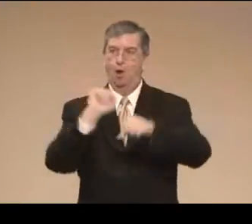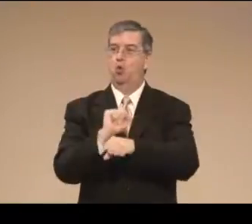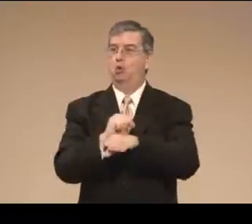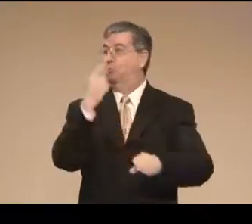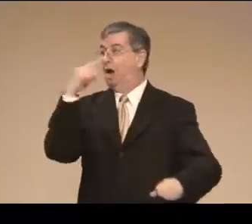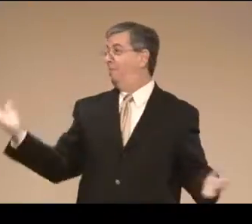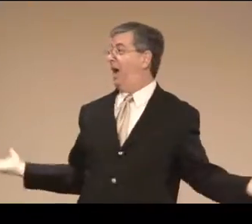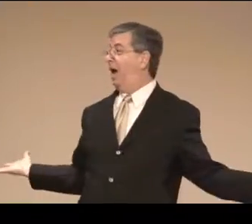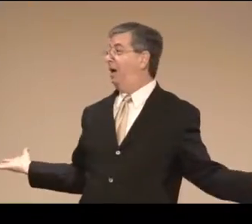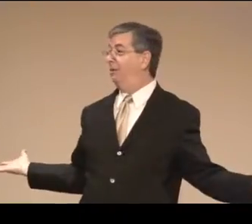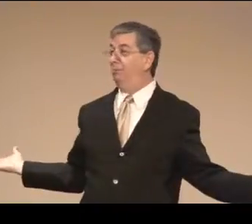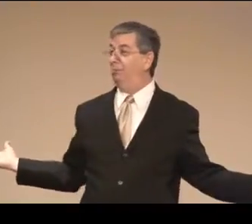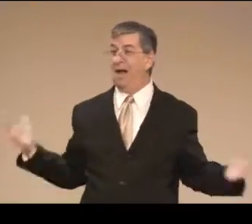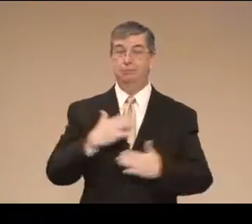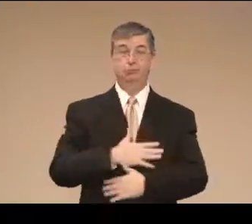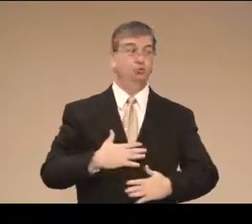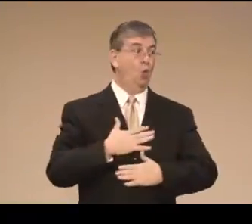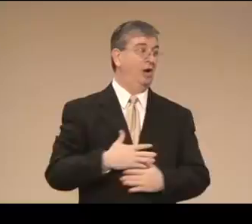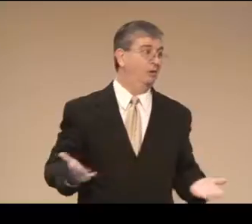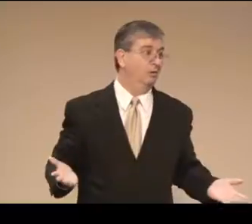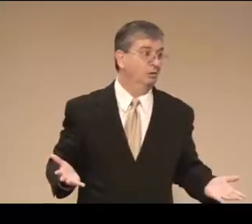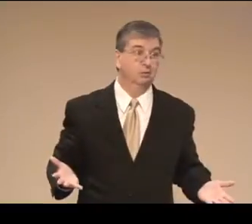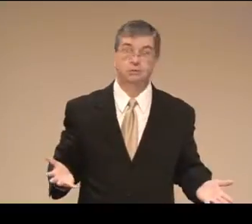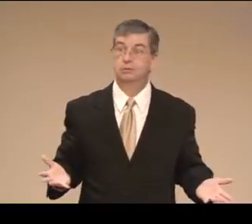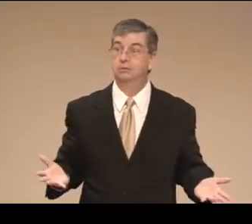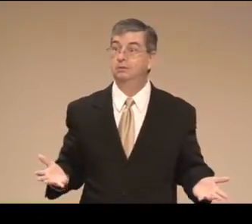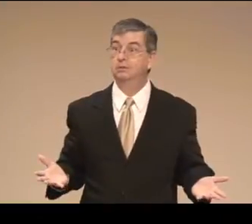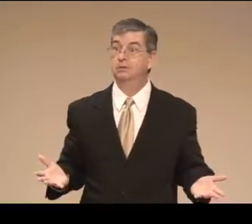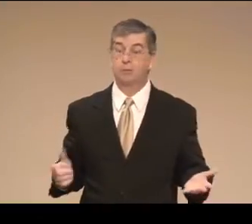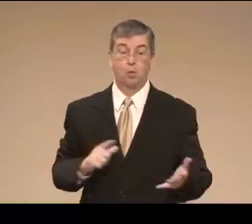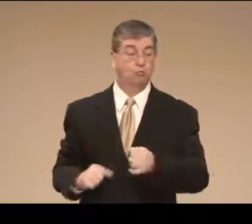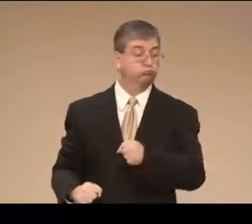And I love being around close to Disney World. I really enjoy that.